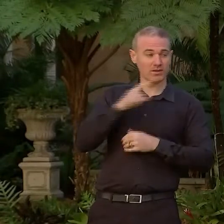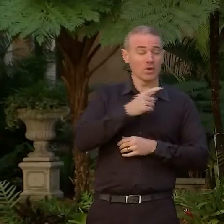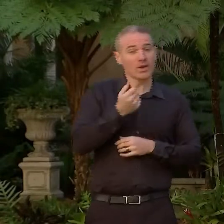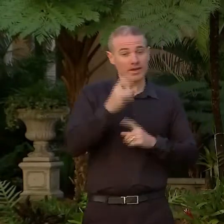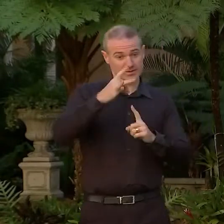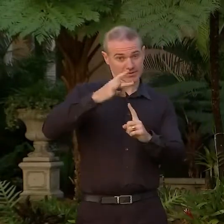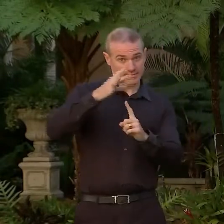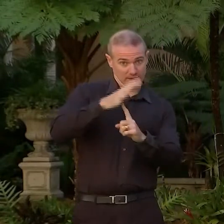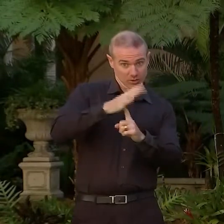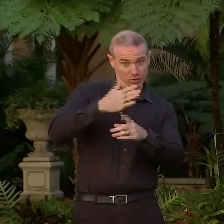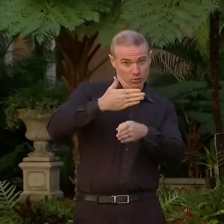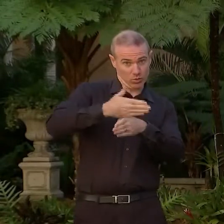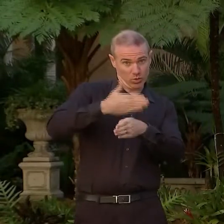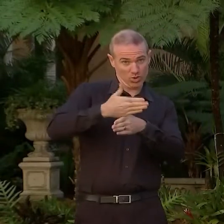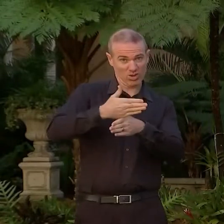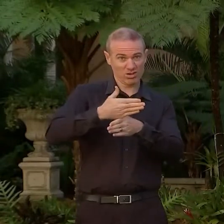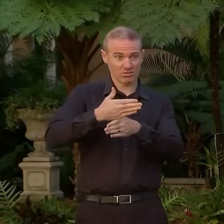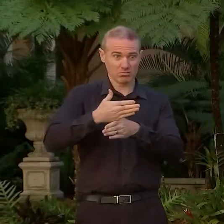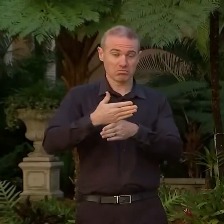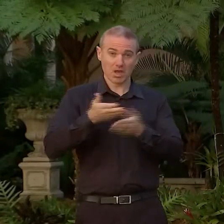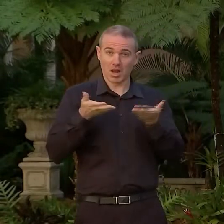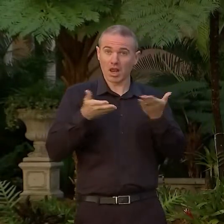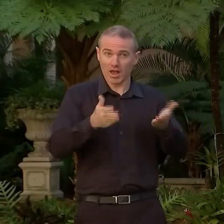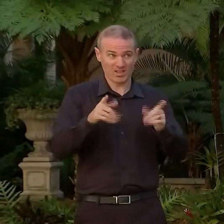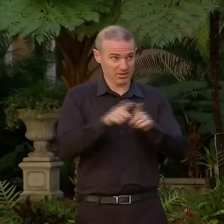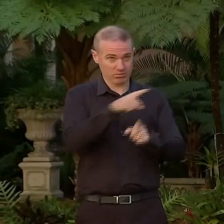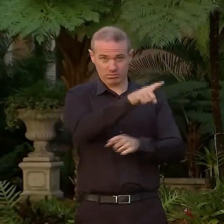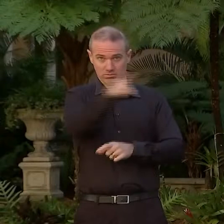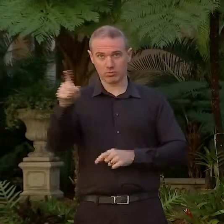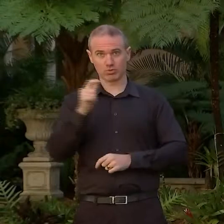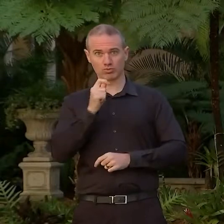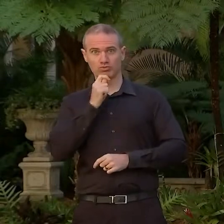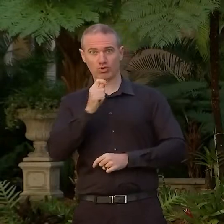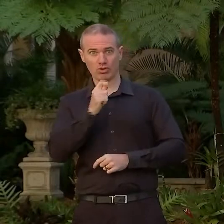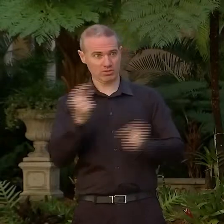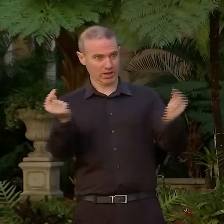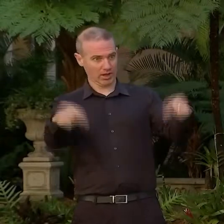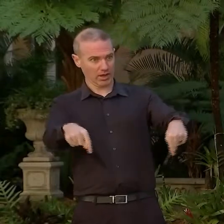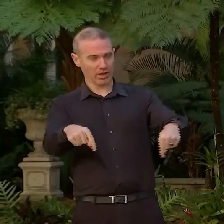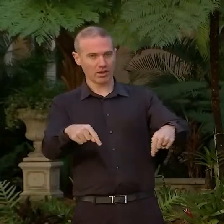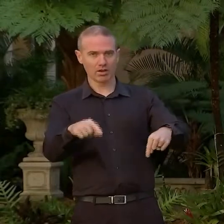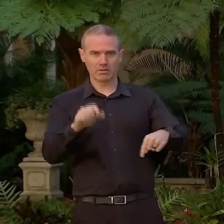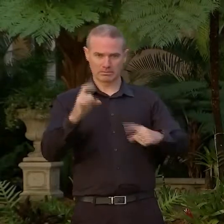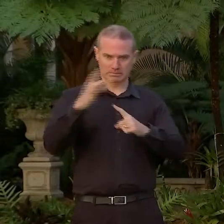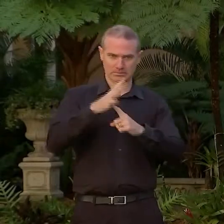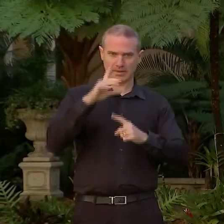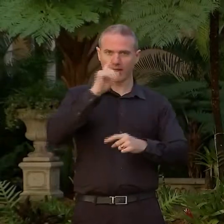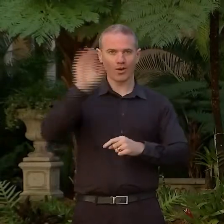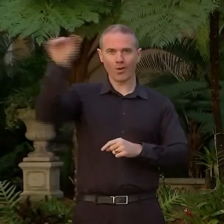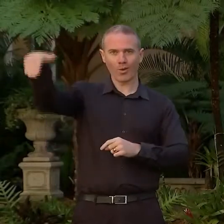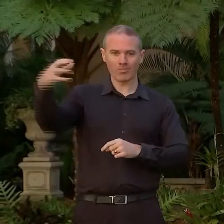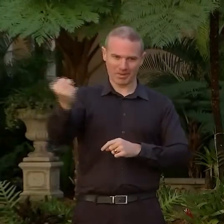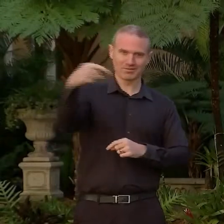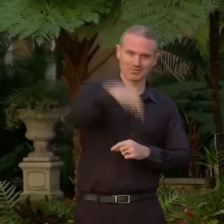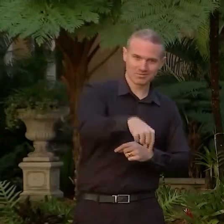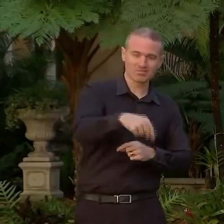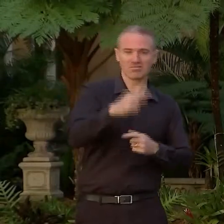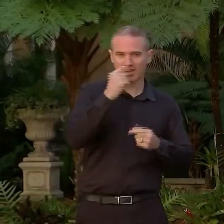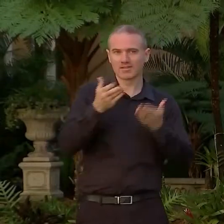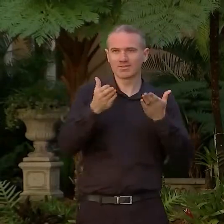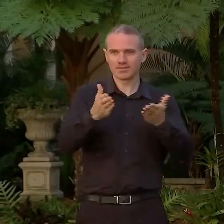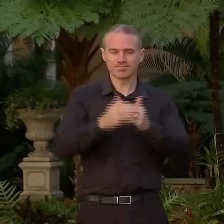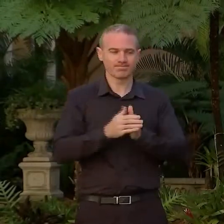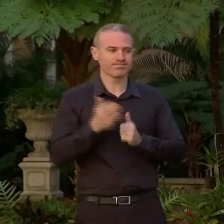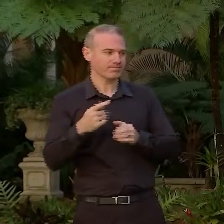are able, as you all are today, to go and do their job. This might be a question for the Minister. There have been